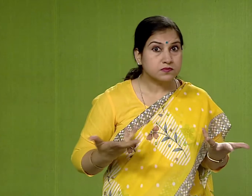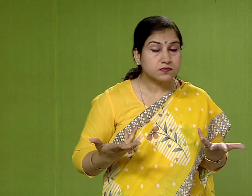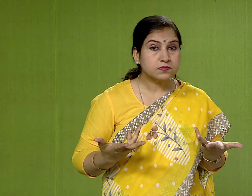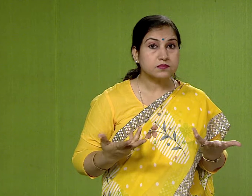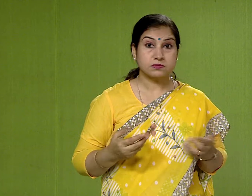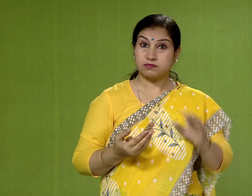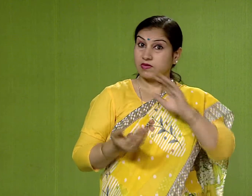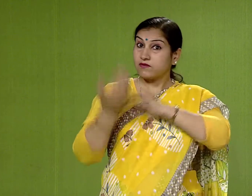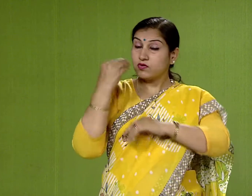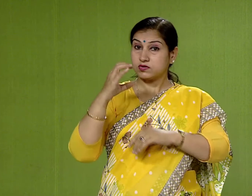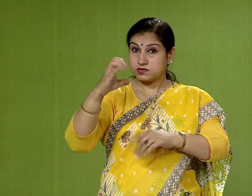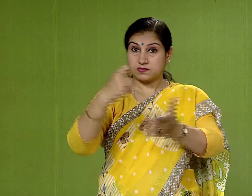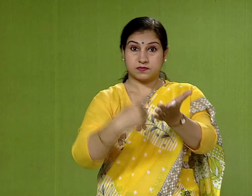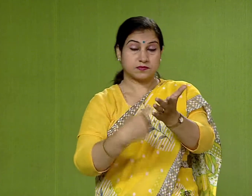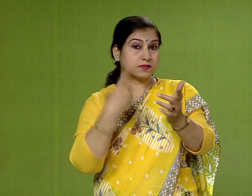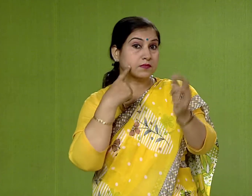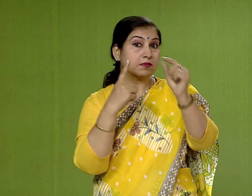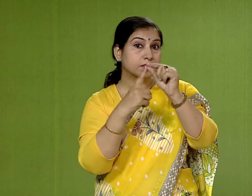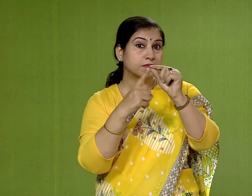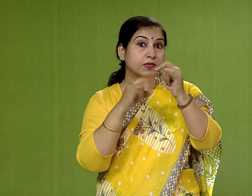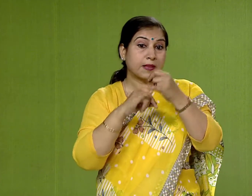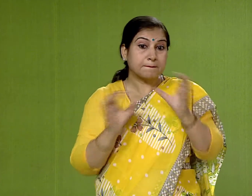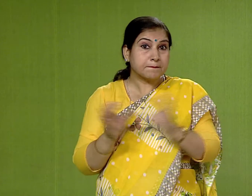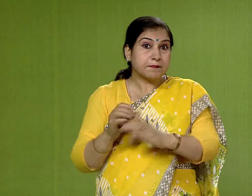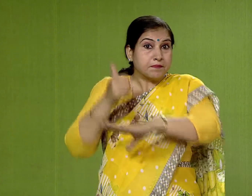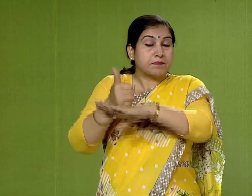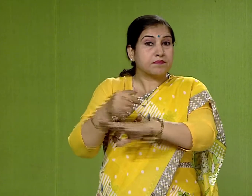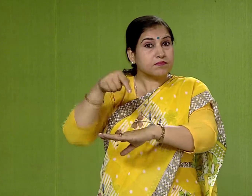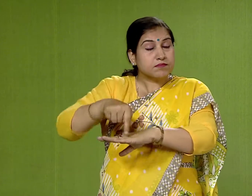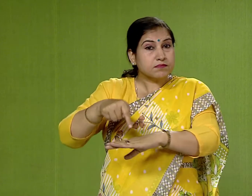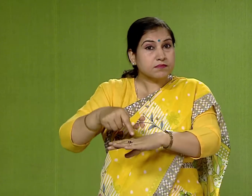the Cripps mission failed to satisfy the Indians.